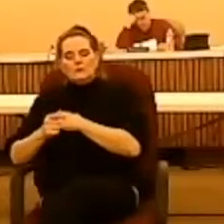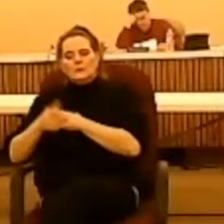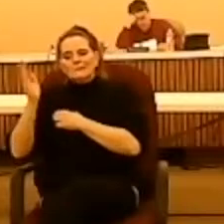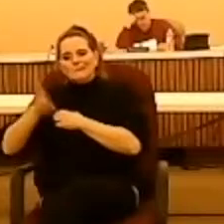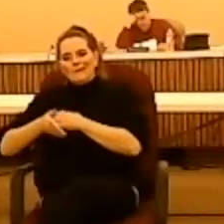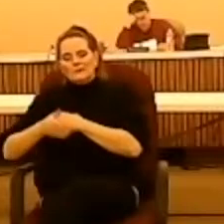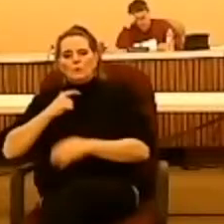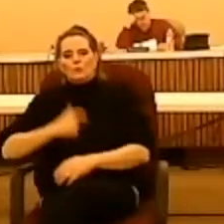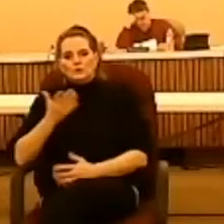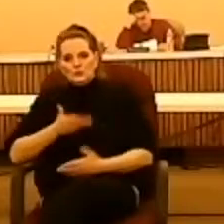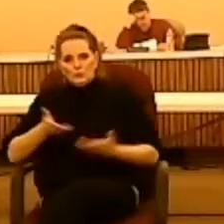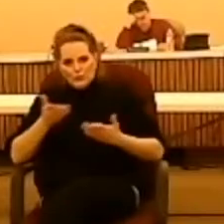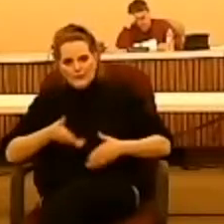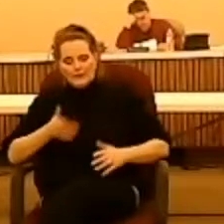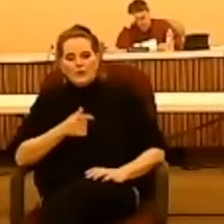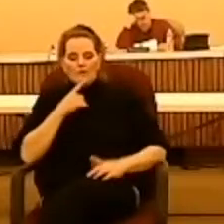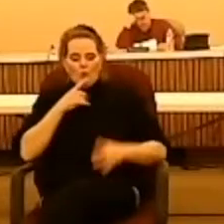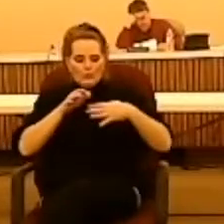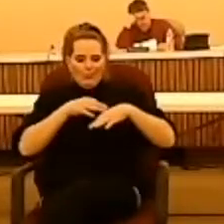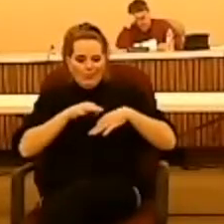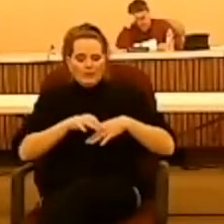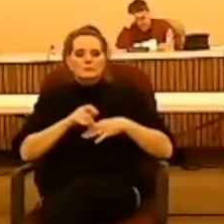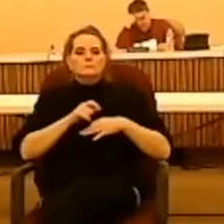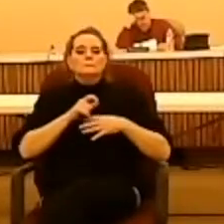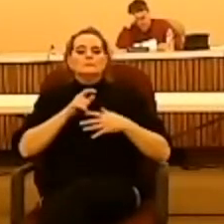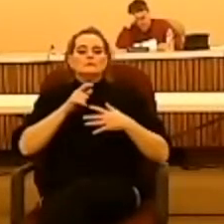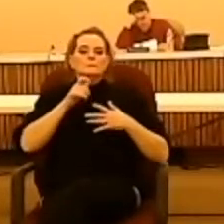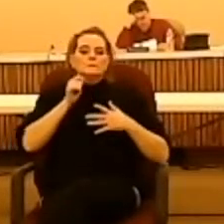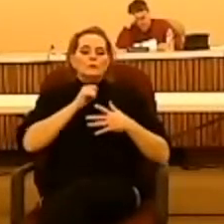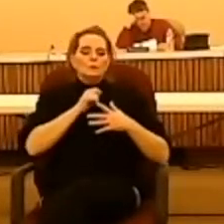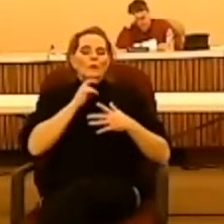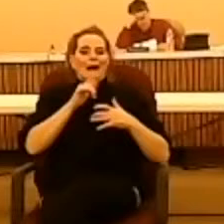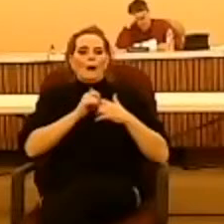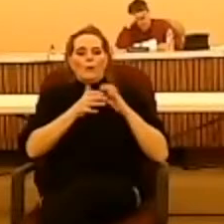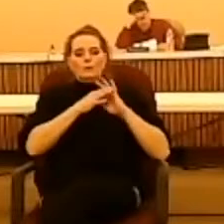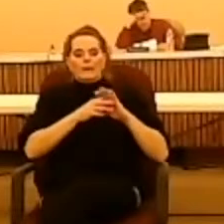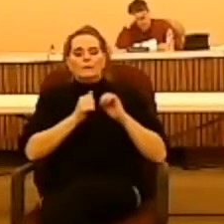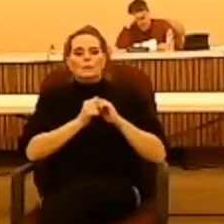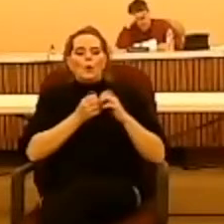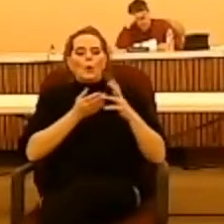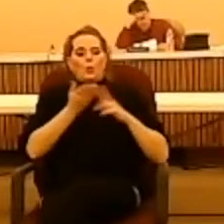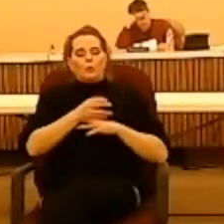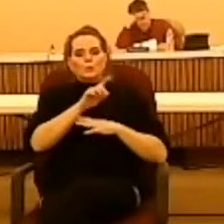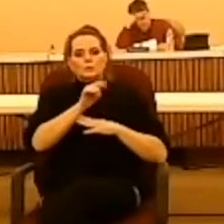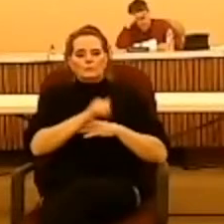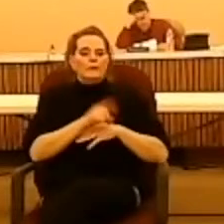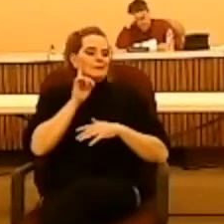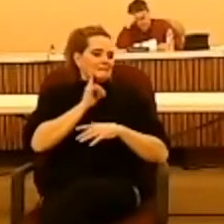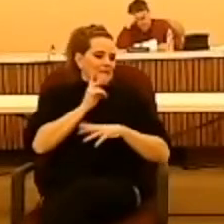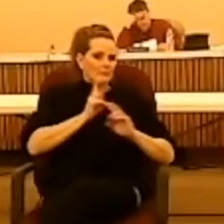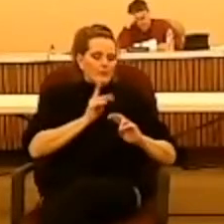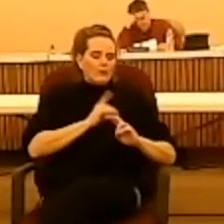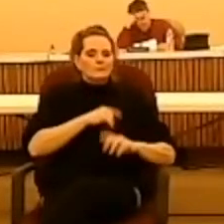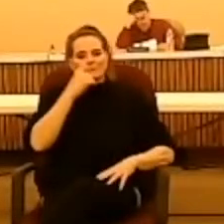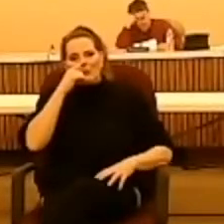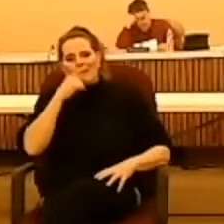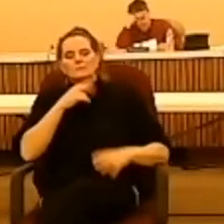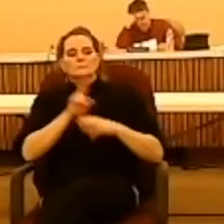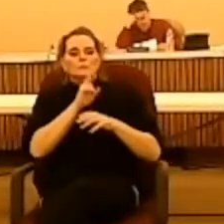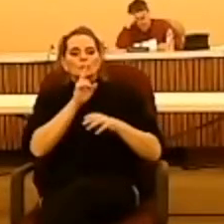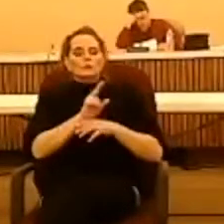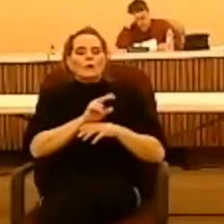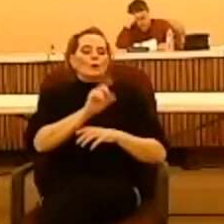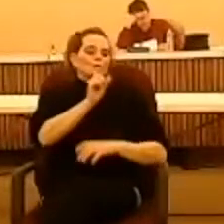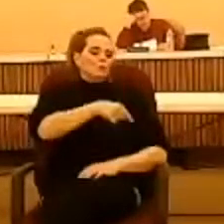henrietta.org/wishyouwere-here for detailed instructions on how to connect via Zoom. For the deaf or hard of hearing, please use the Q&A feature